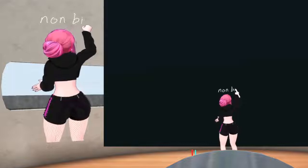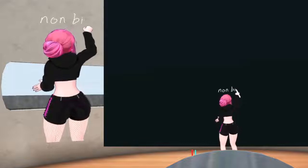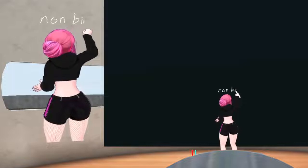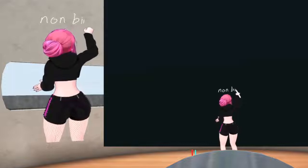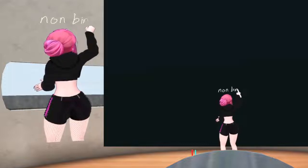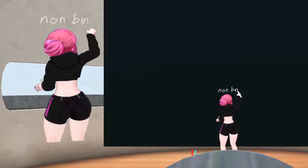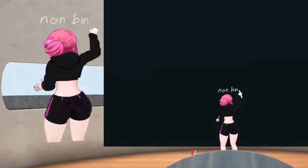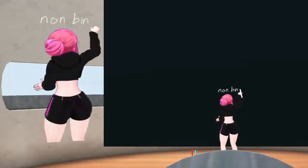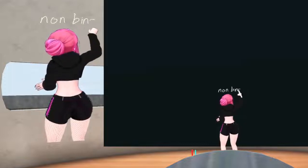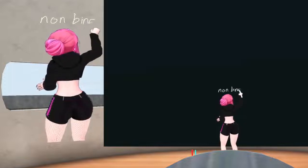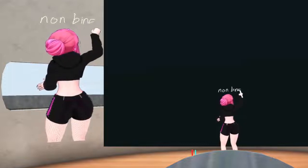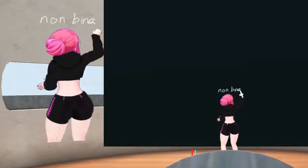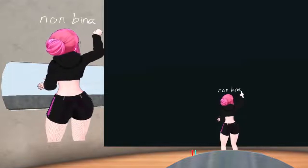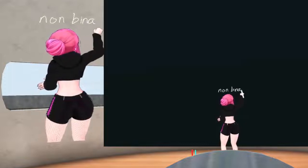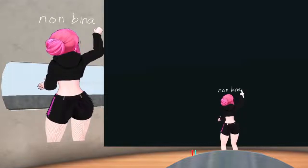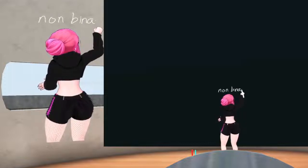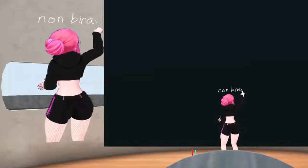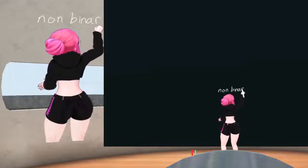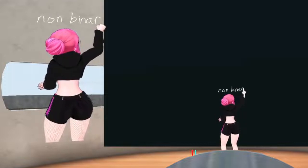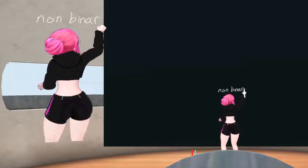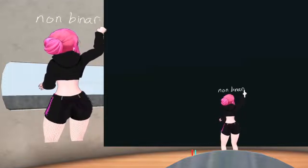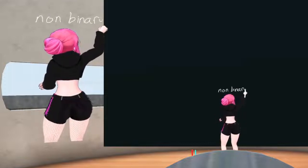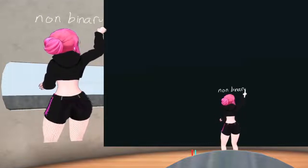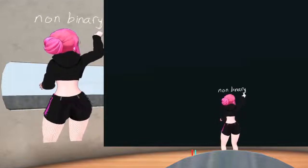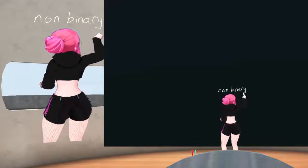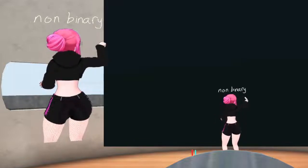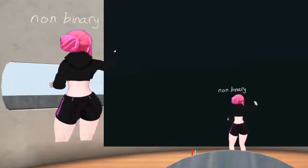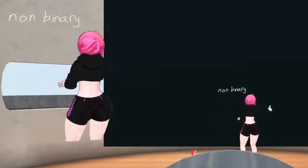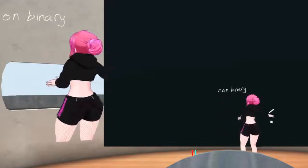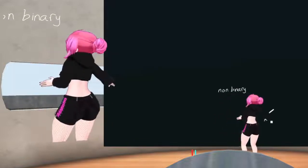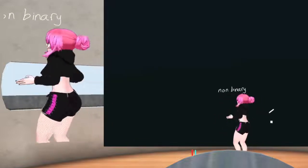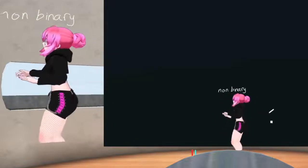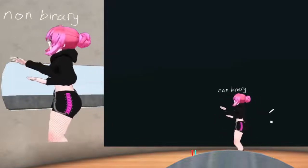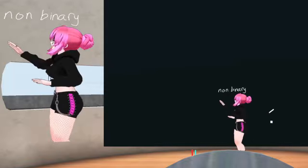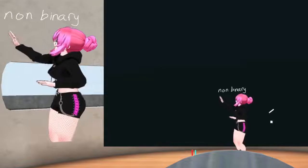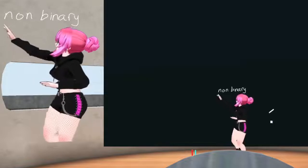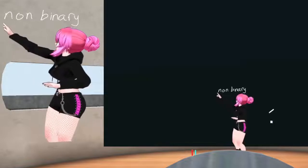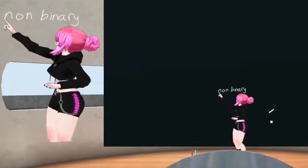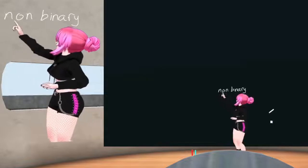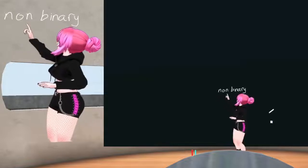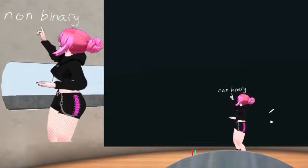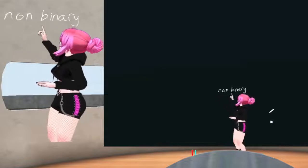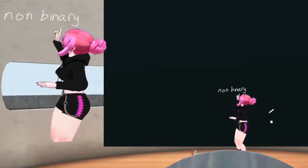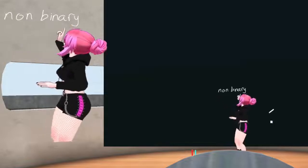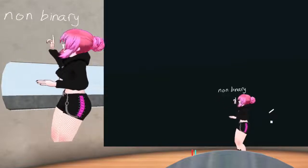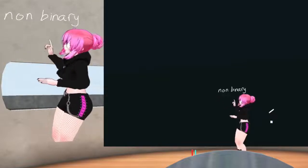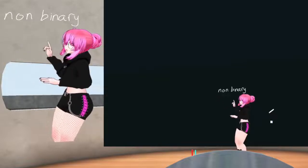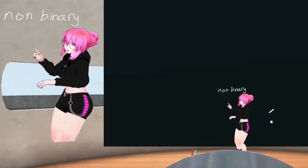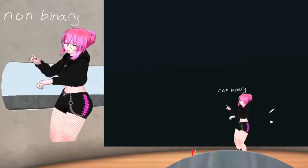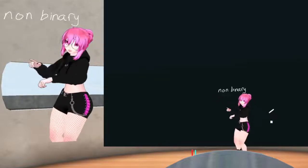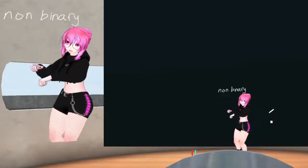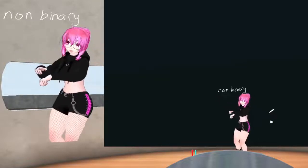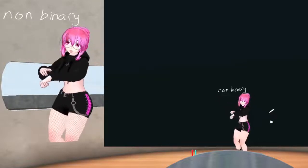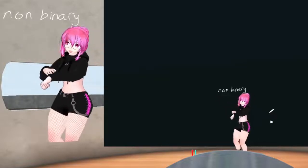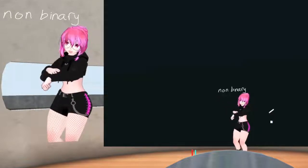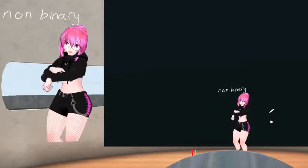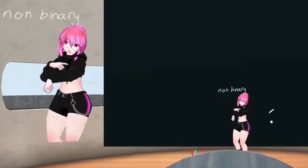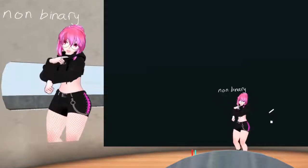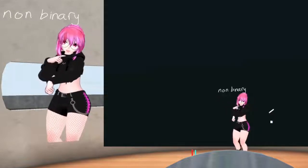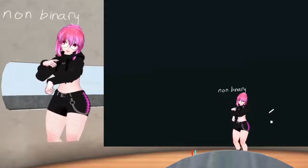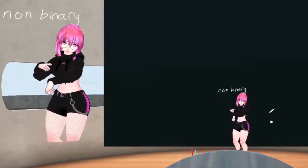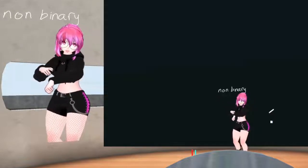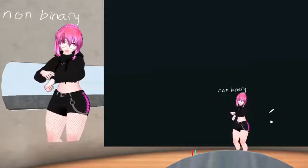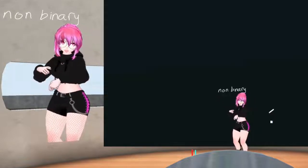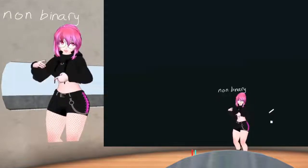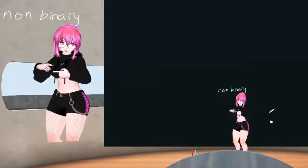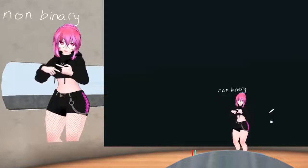separately. Recently. Binary. I think that's how you pronounce it. So non-binary for a really long